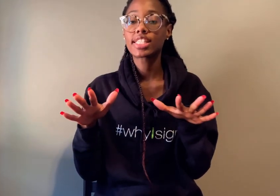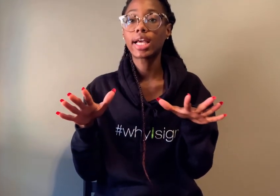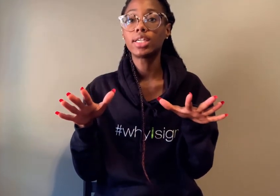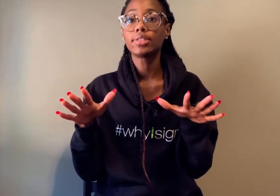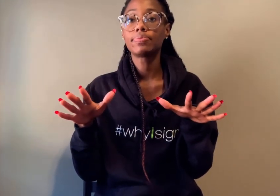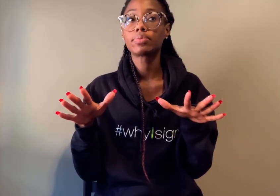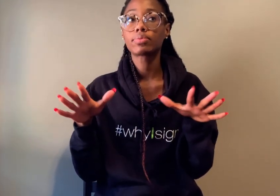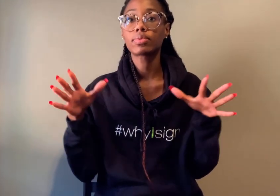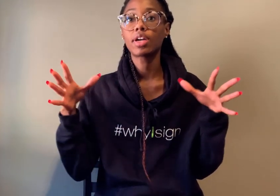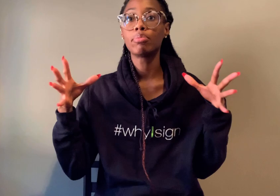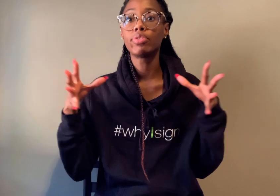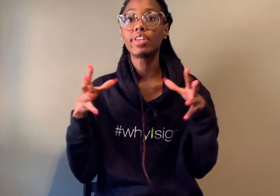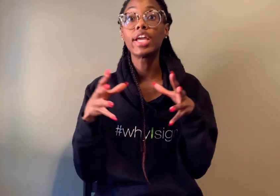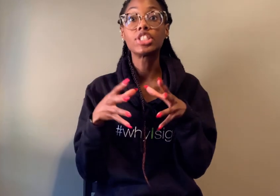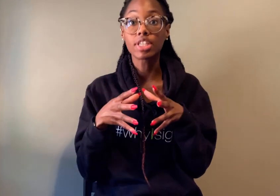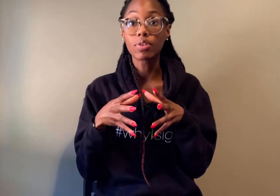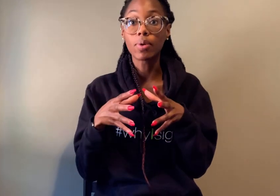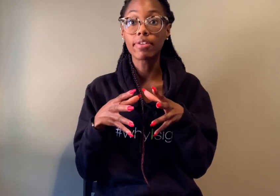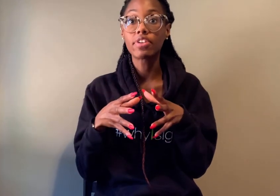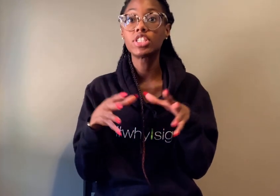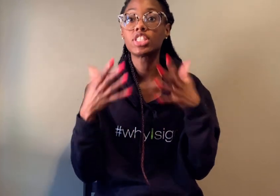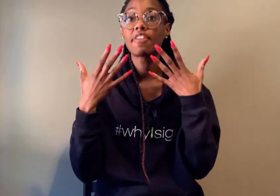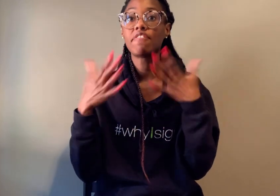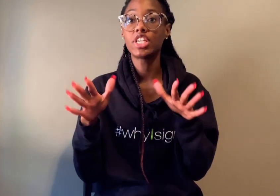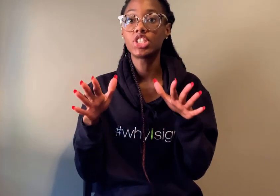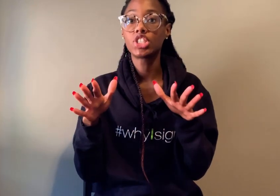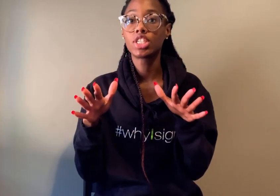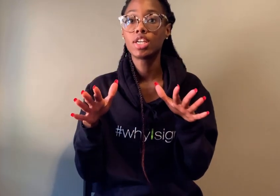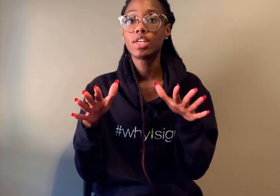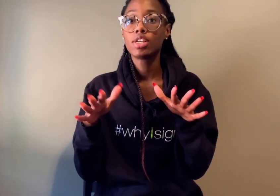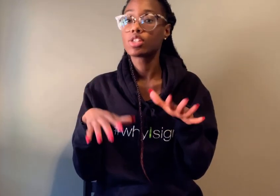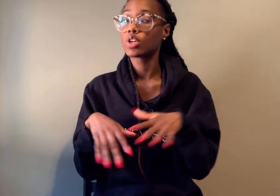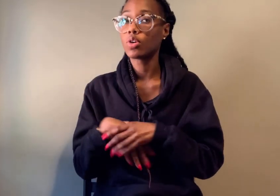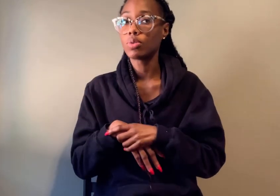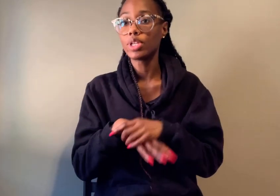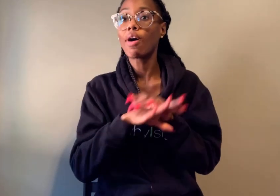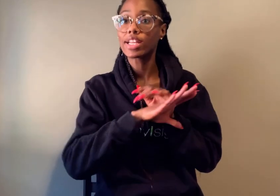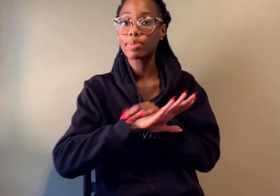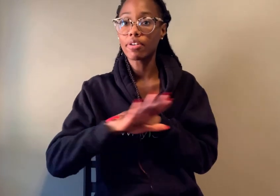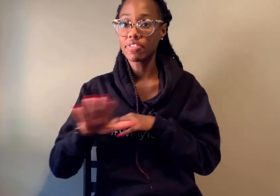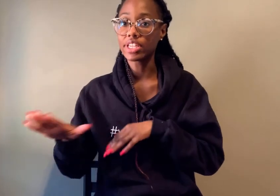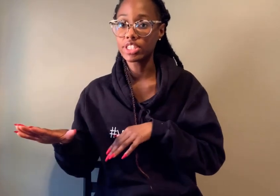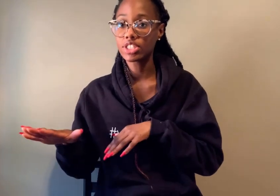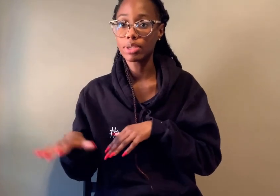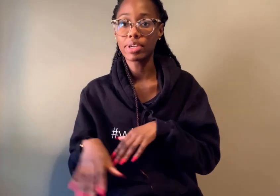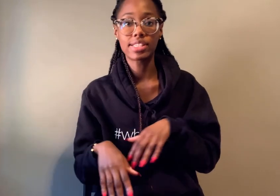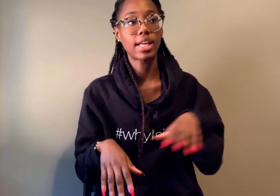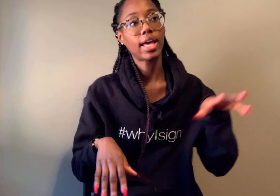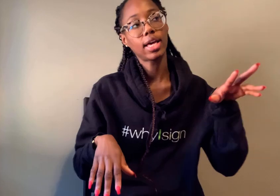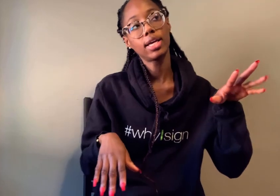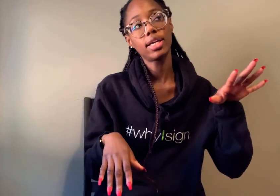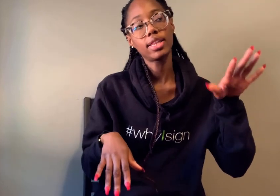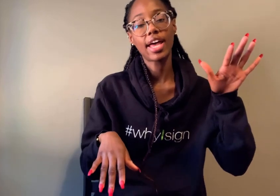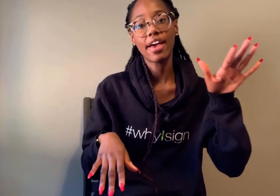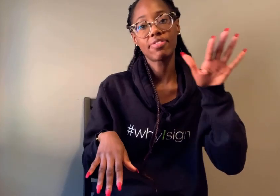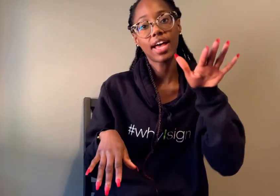a abbreviation of the word finish. Is fish. So we know how to spell finished, but it's like the F, the